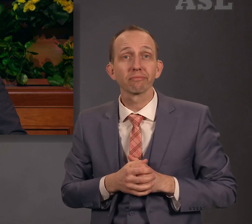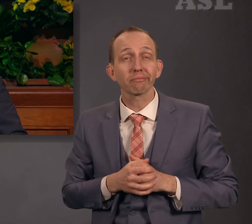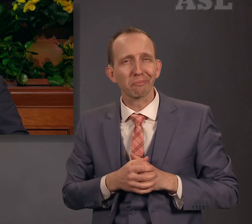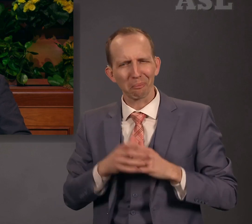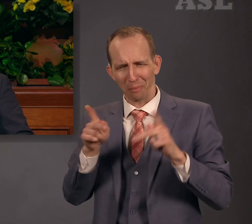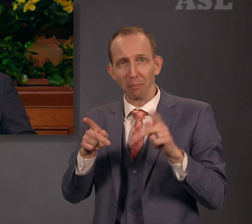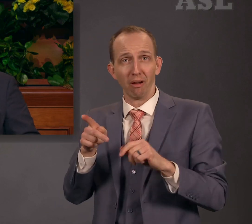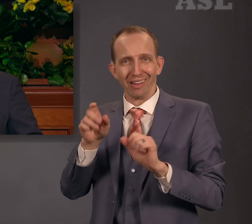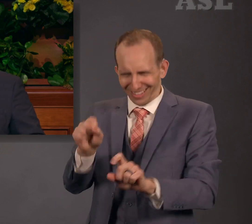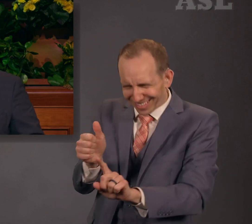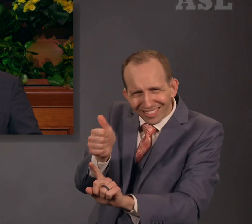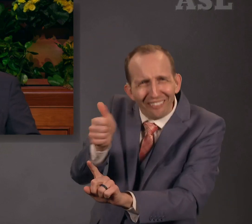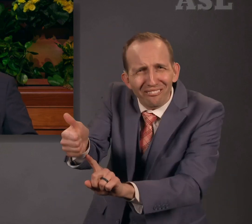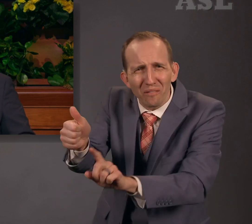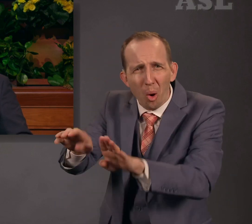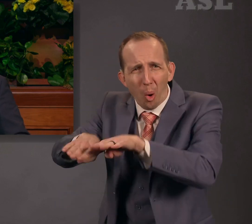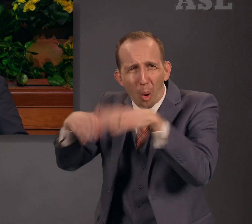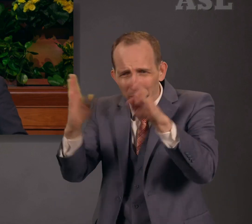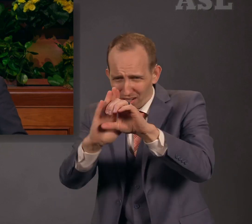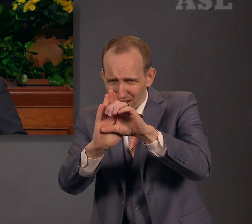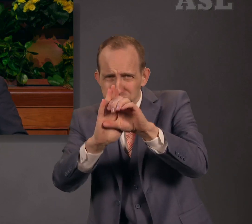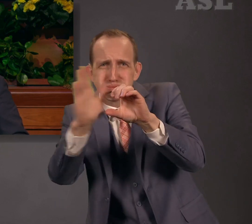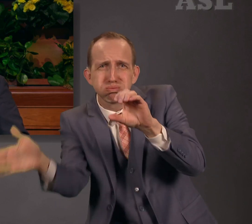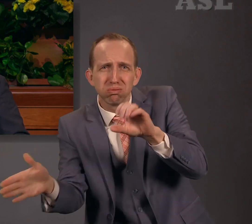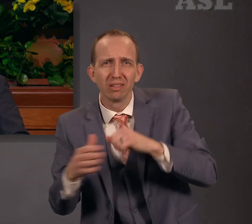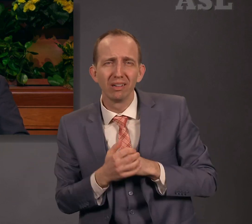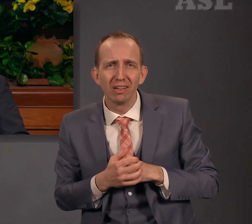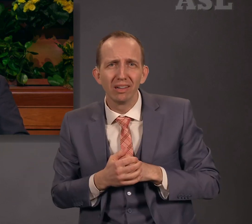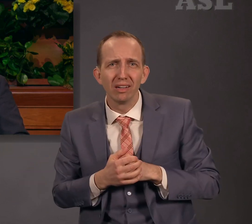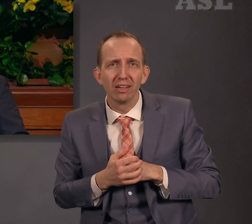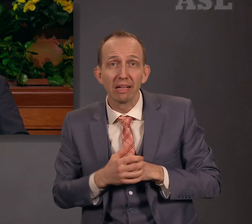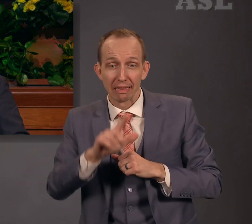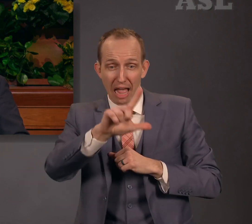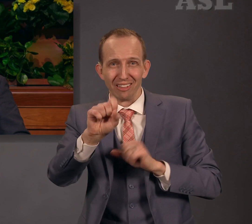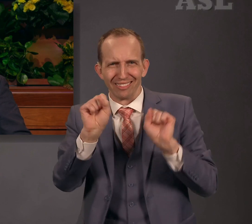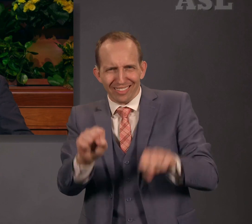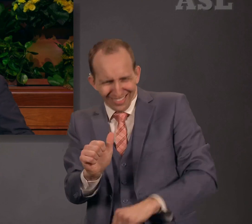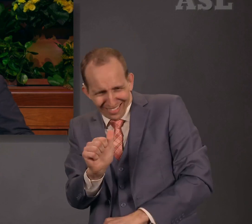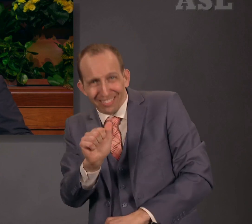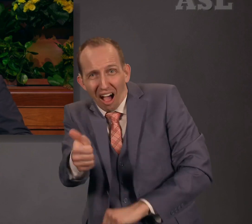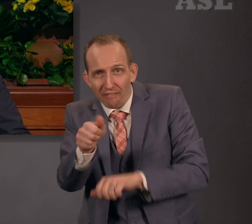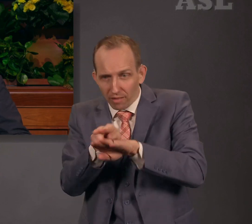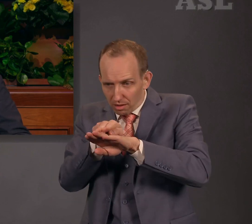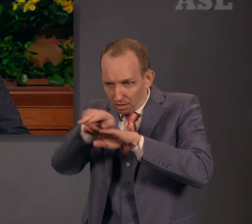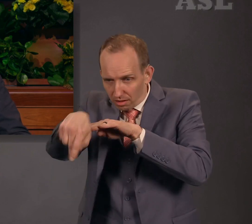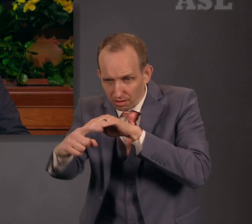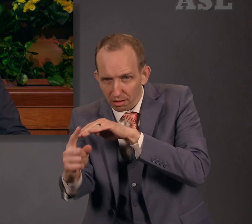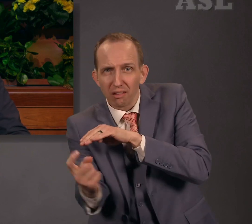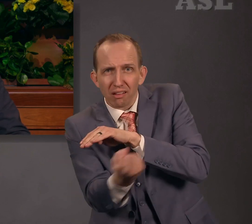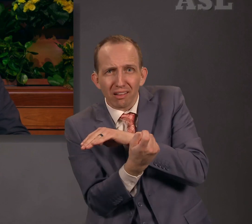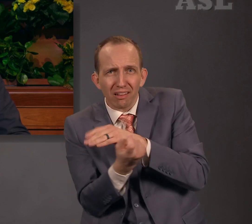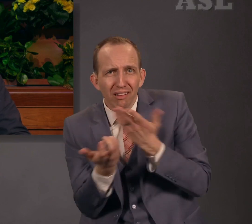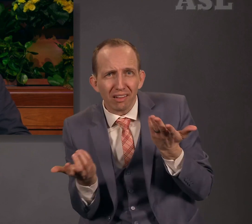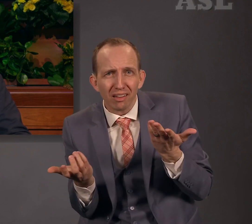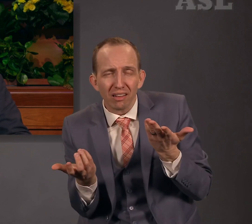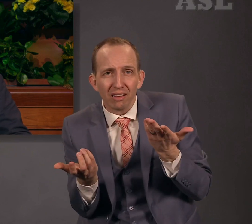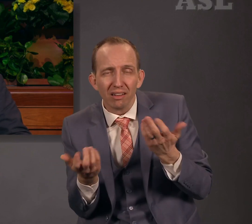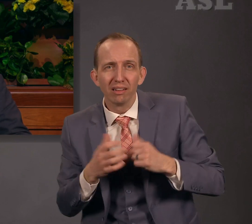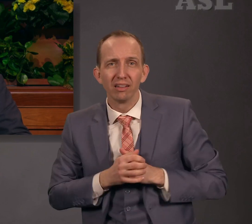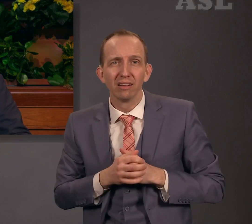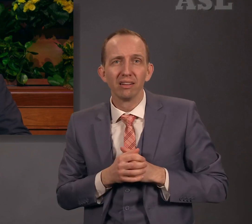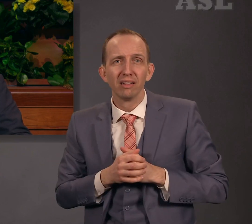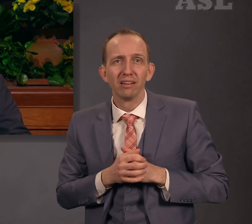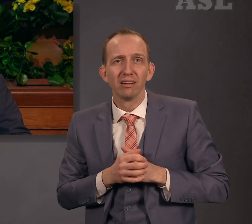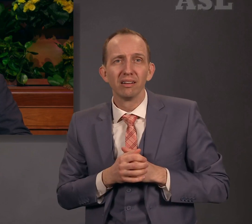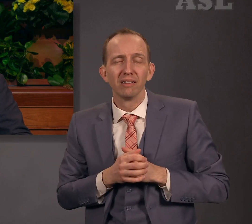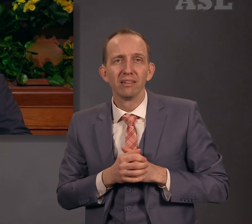disciples were certainly capable of moving the stone themselves. Lazarus, after being raised, had the capacity to stand and present